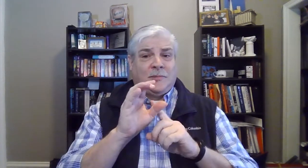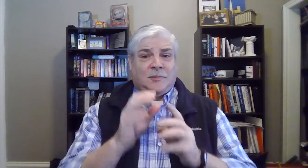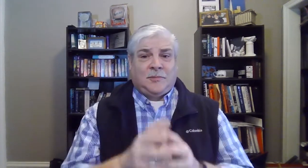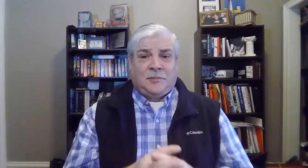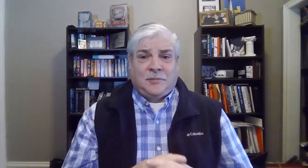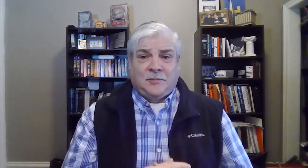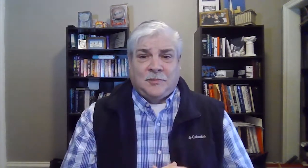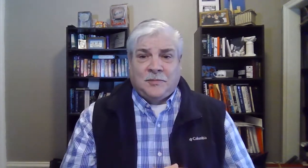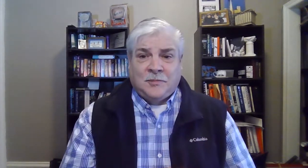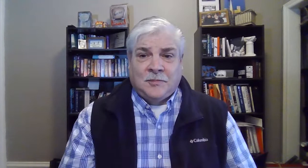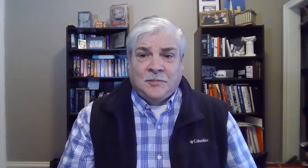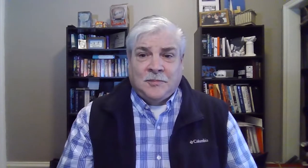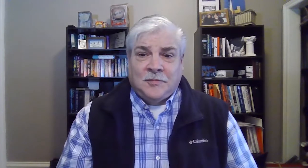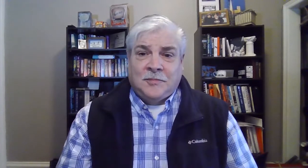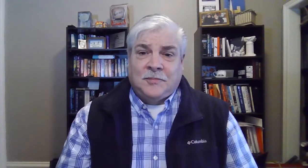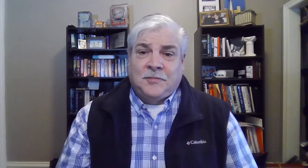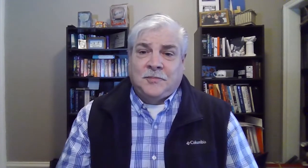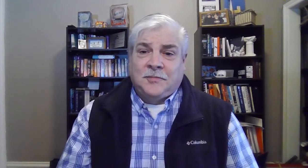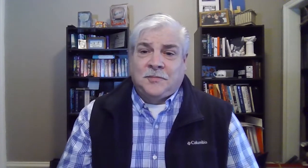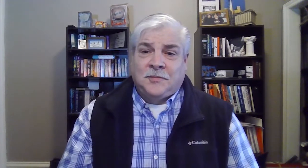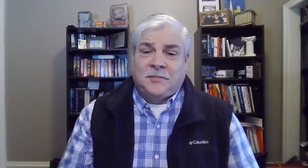culture.